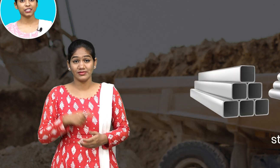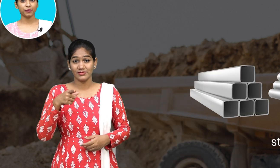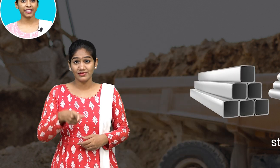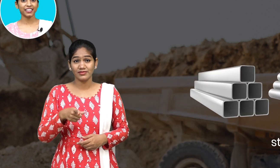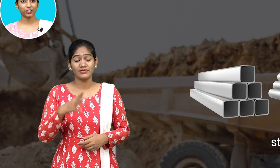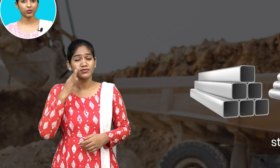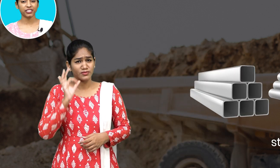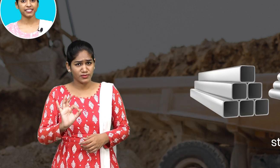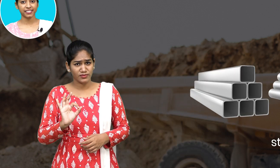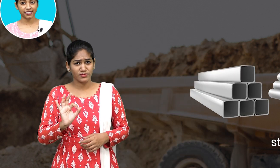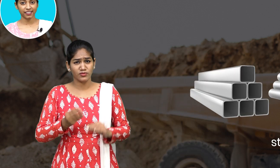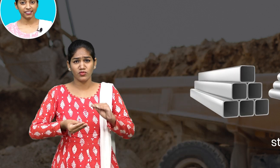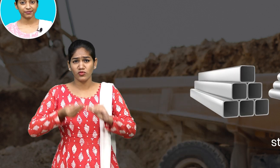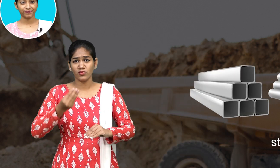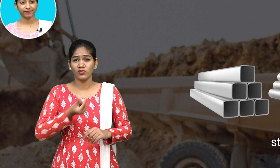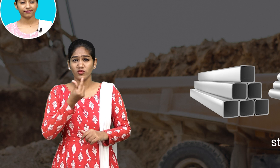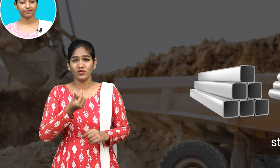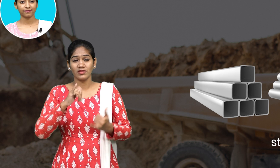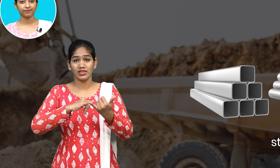It is mainly used in steel,